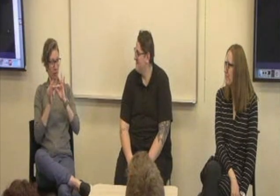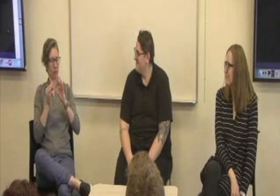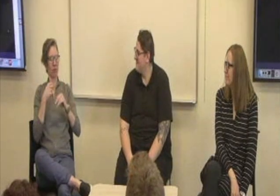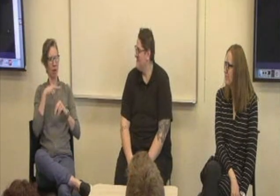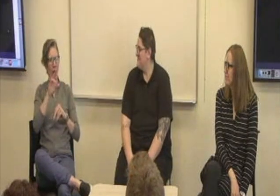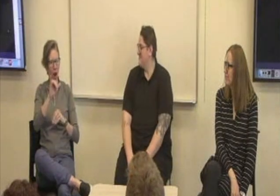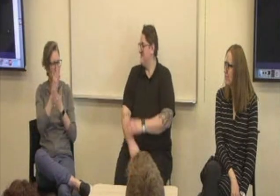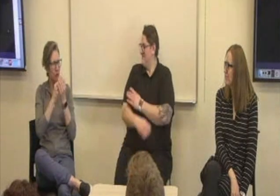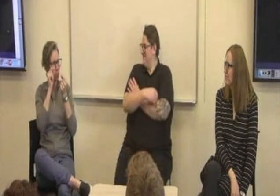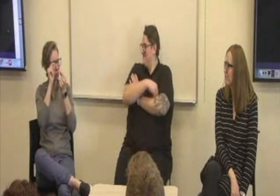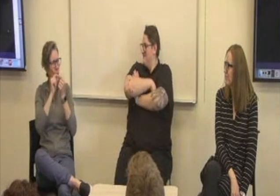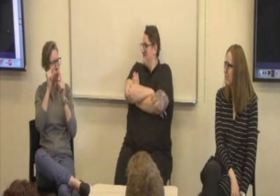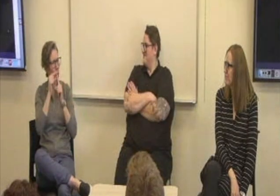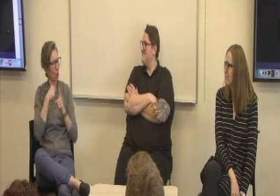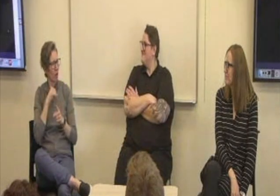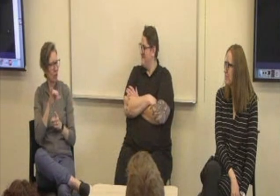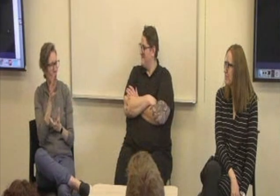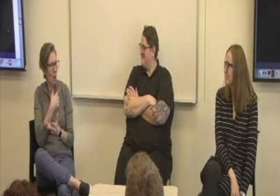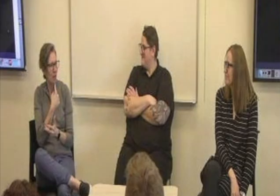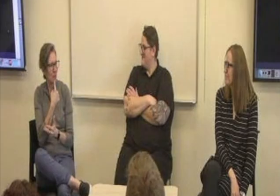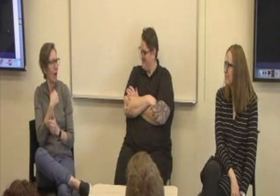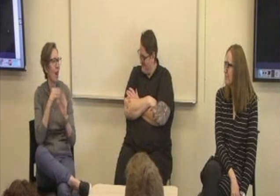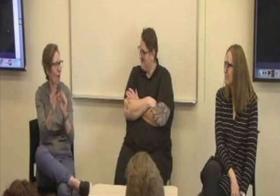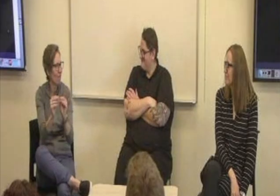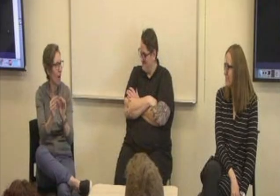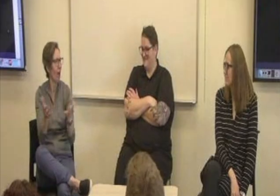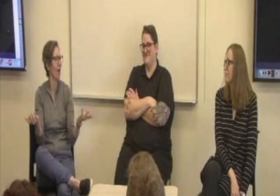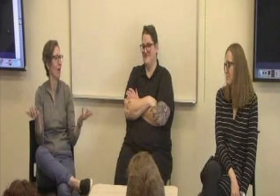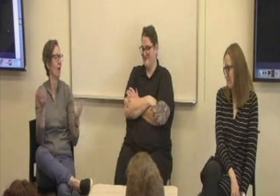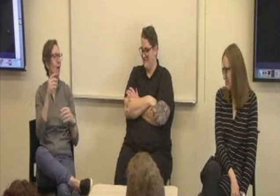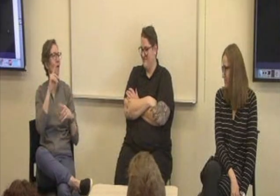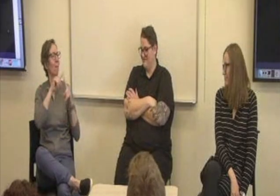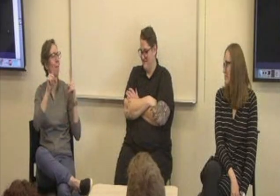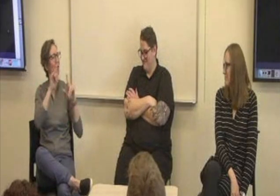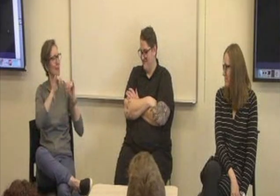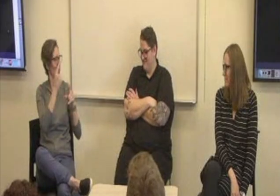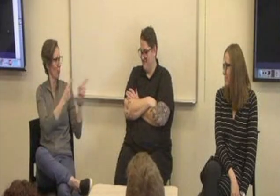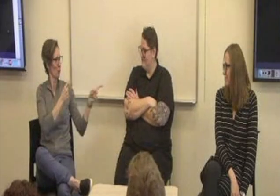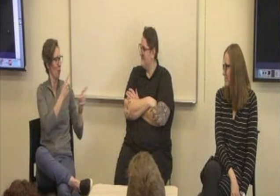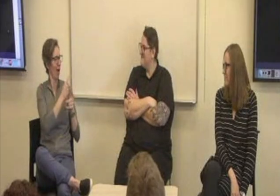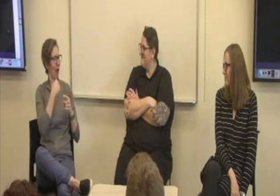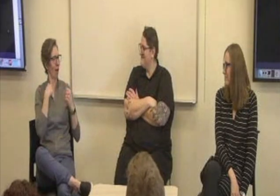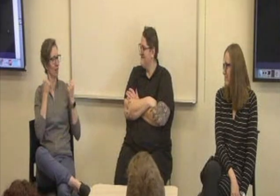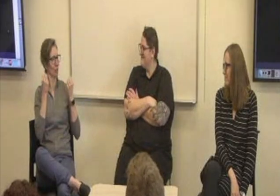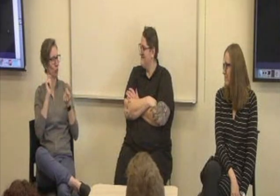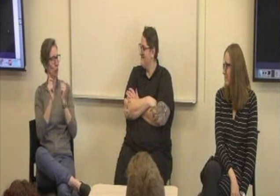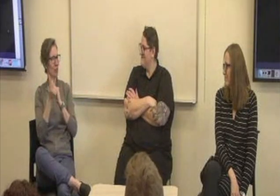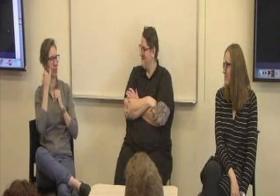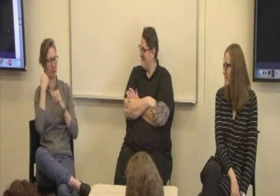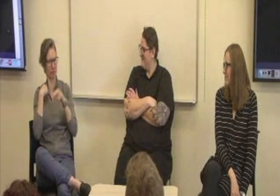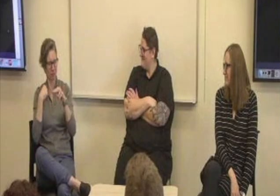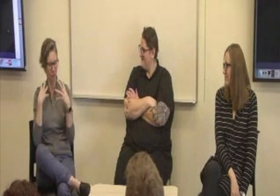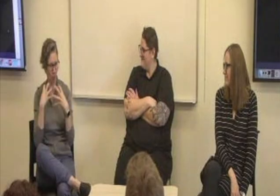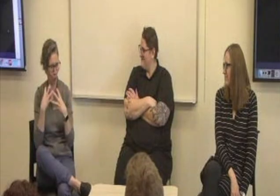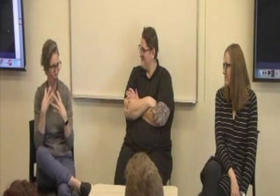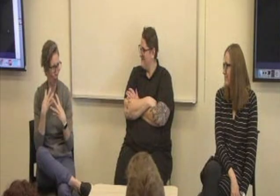Well, it's interesting because with the interpreter, there's some parts, specific words, I didn't really say those with the clarification there, but at the same time, you're definitely